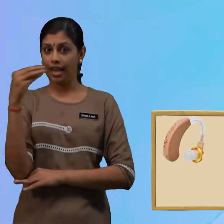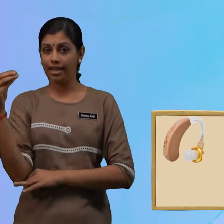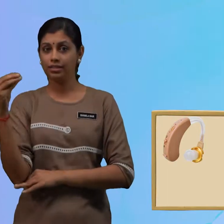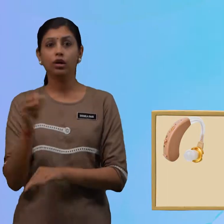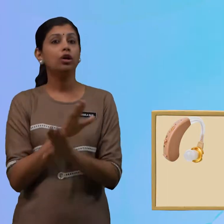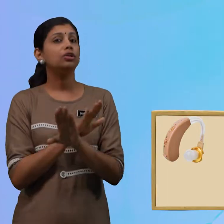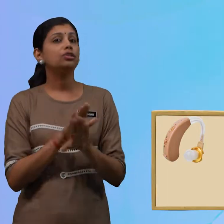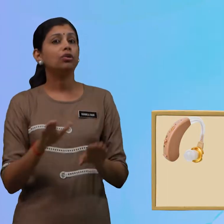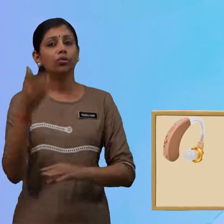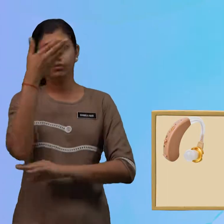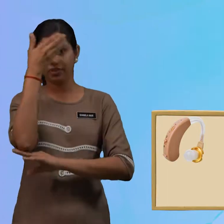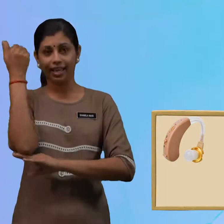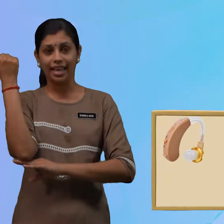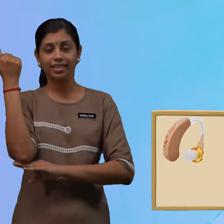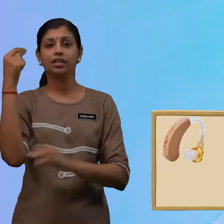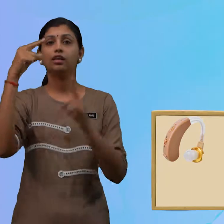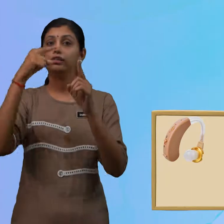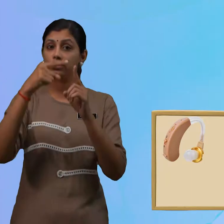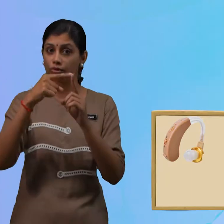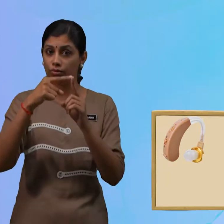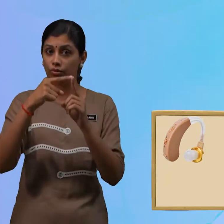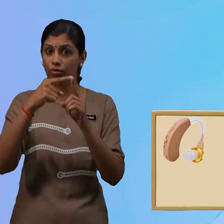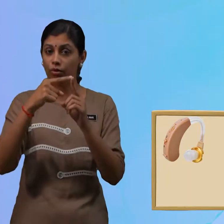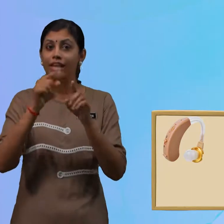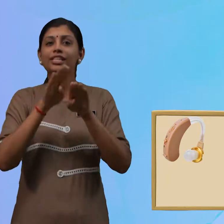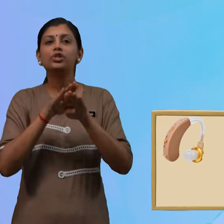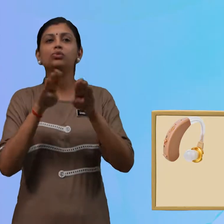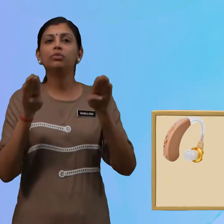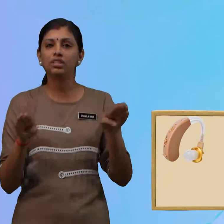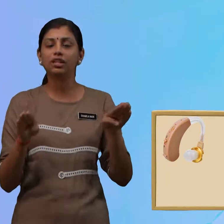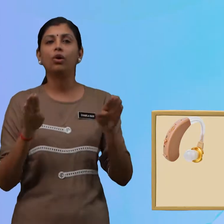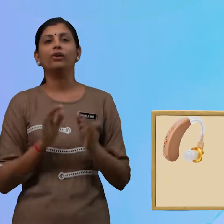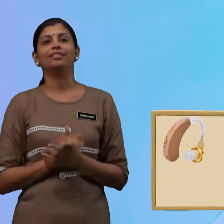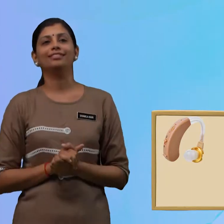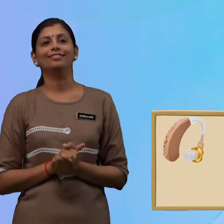And don't forget to switch it on.